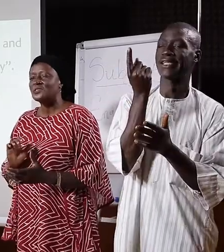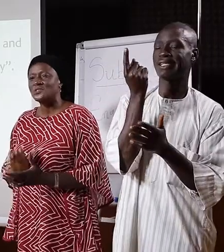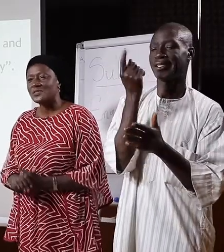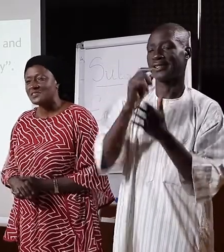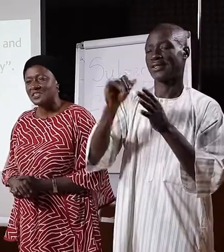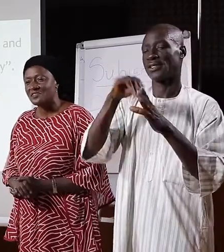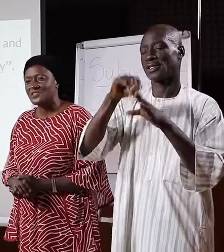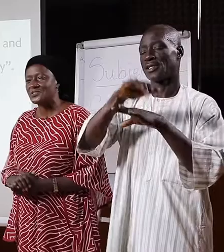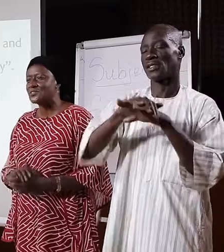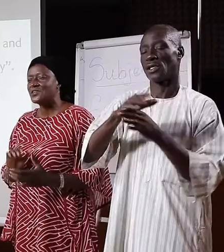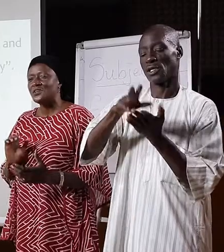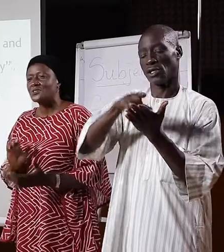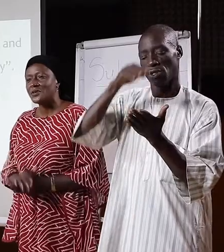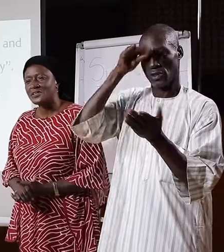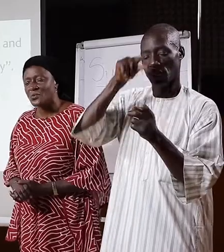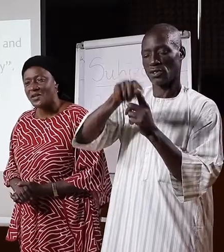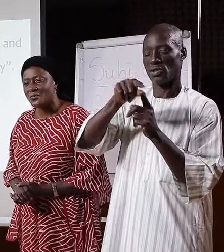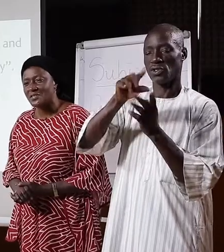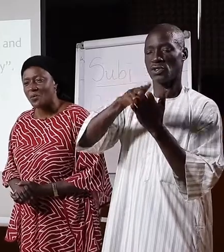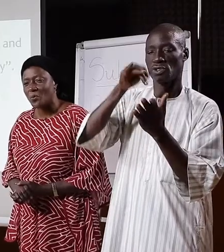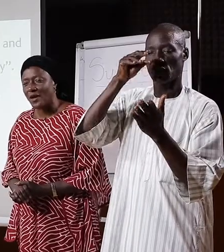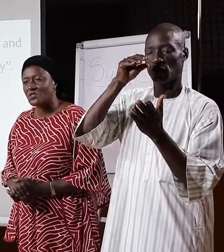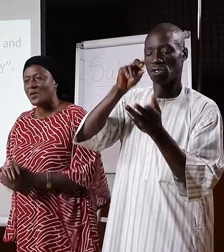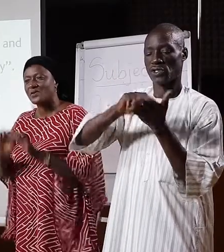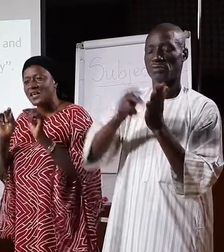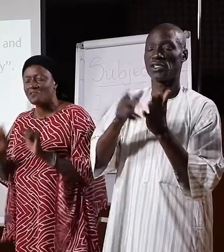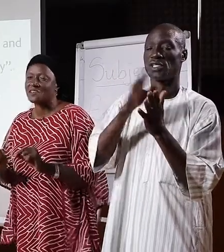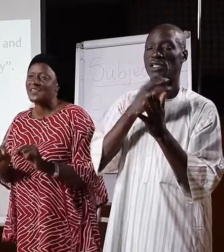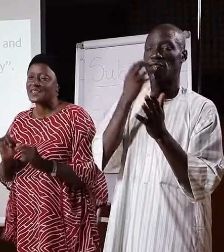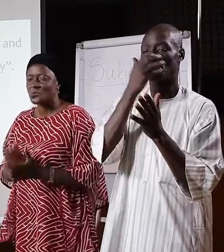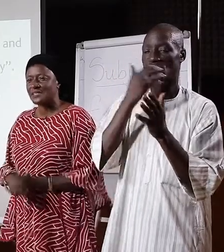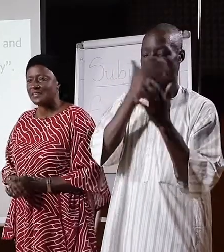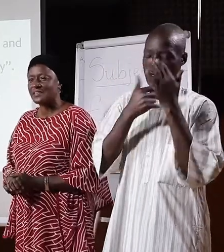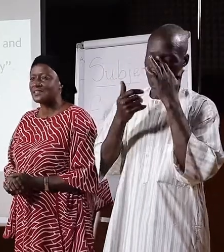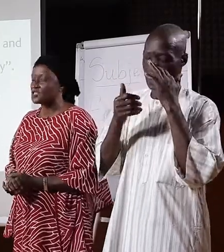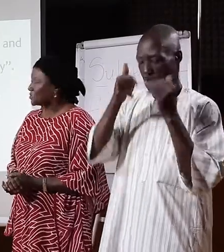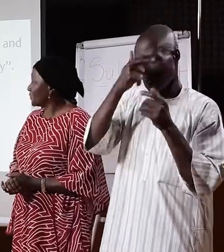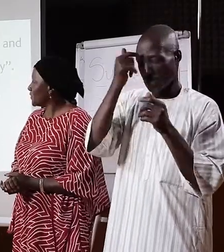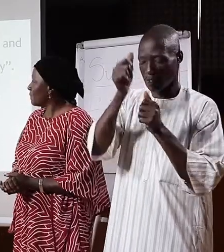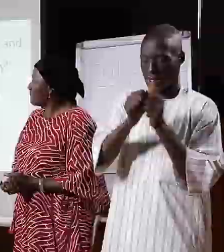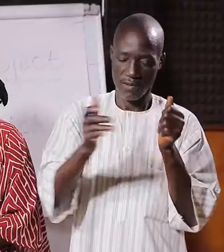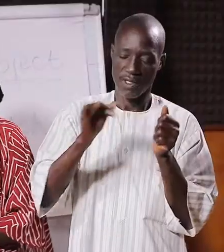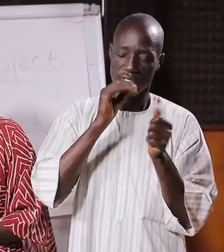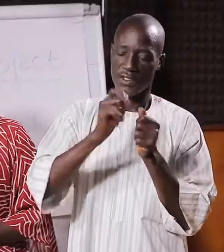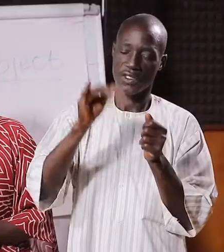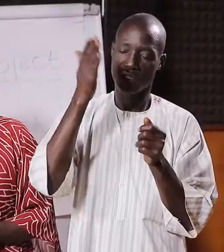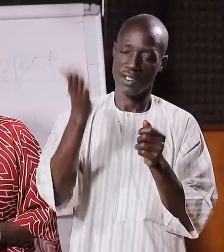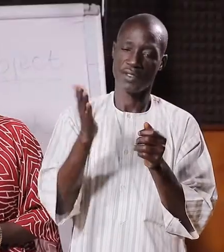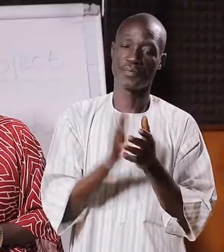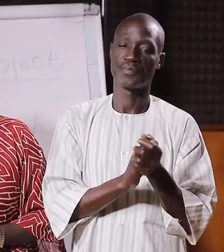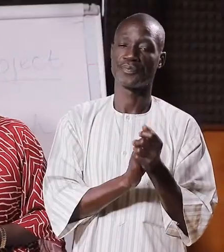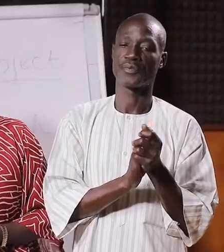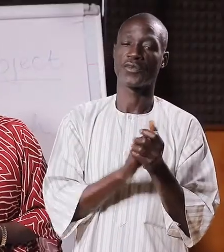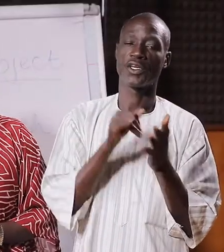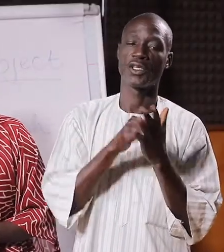words, study the definitions, study the way the words are pronounced because everything is written in the dictionary. Now,